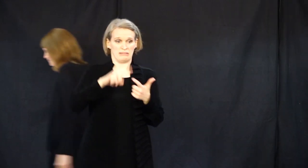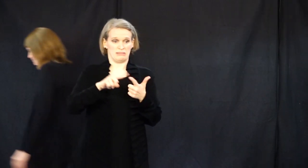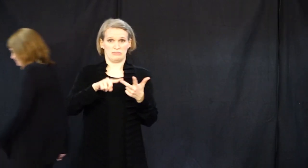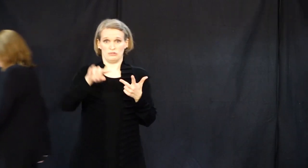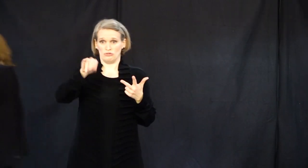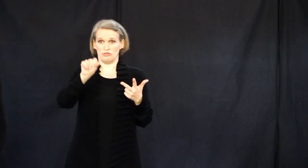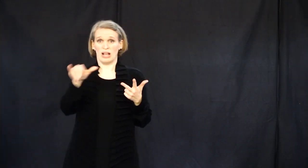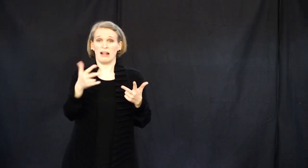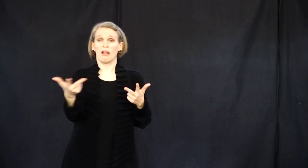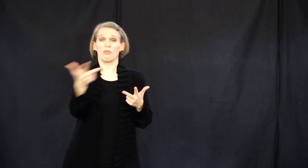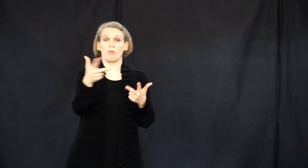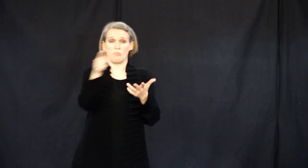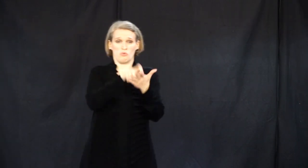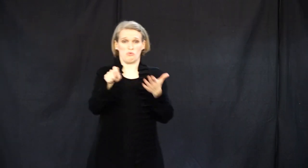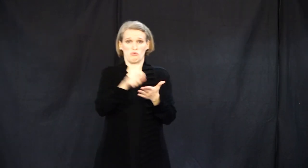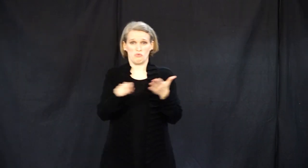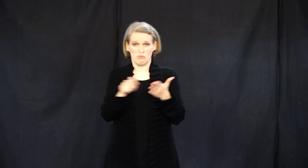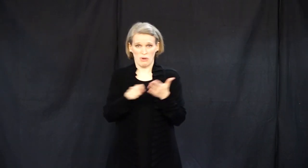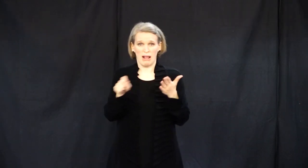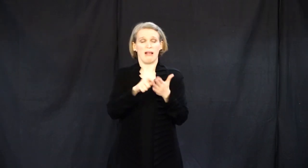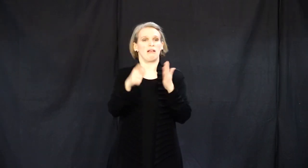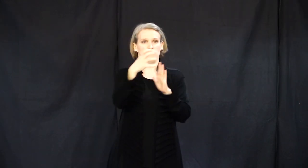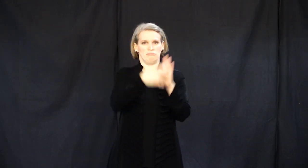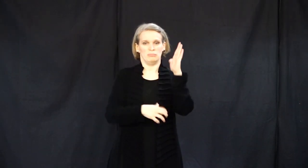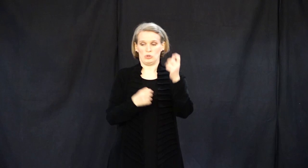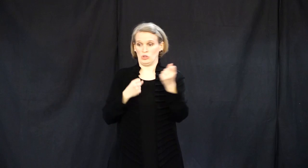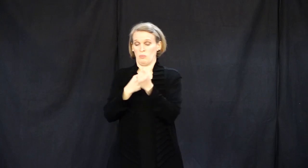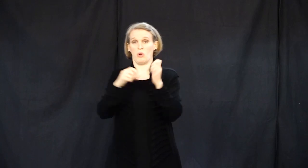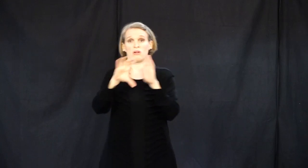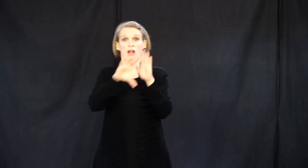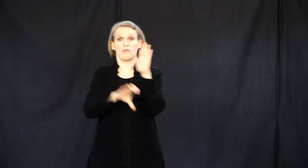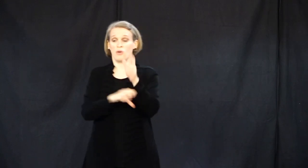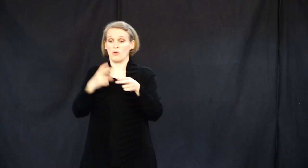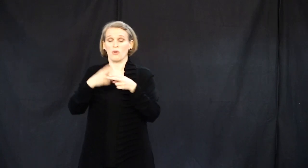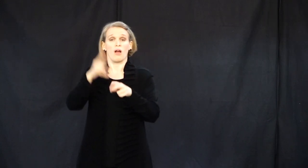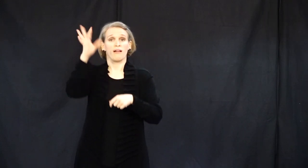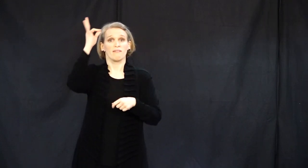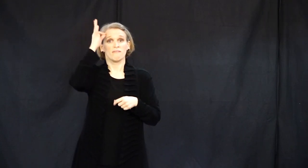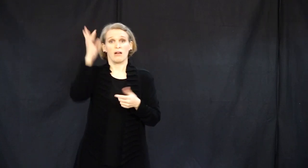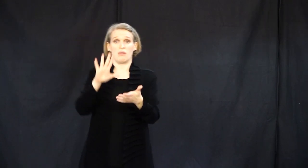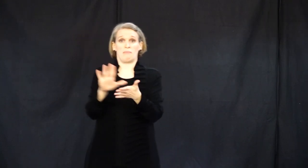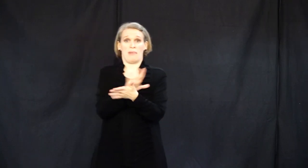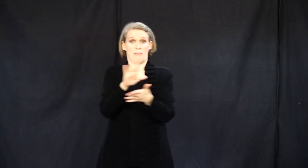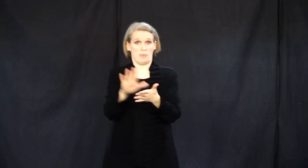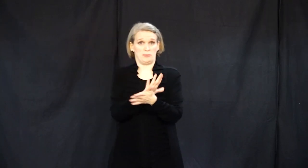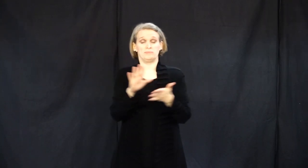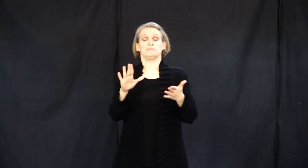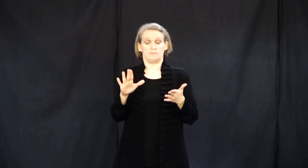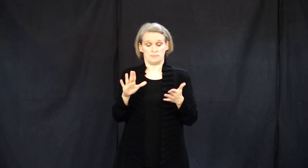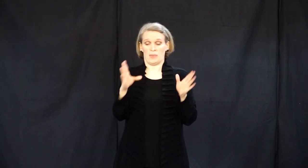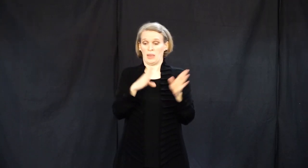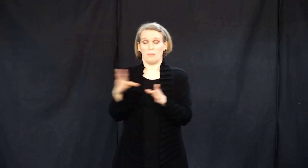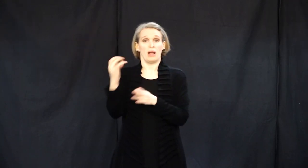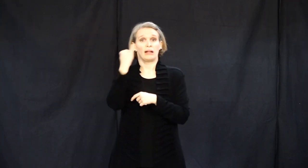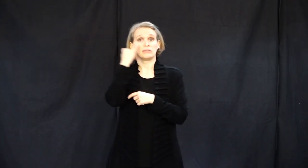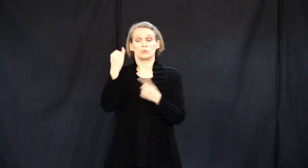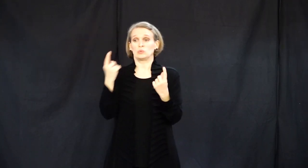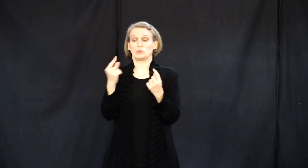of essays defending the new United States Constitution entitled The Federalist Papers. The plan was to write a total of